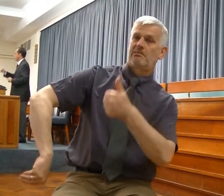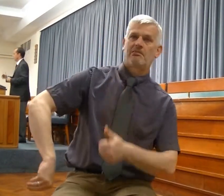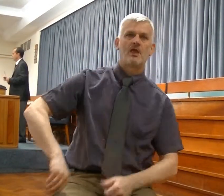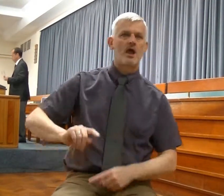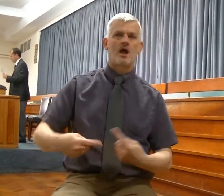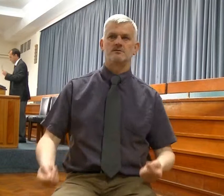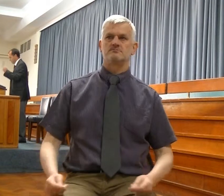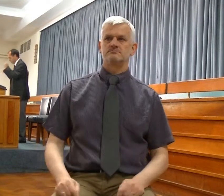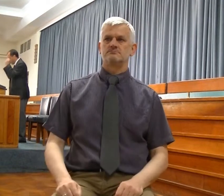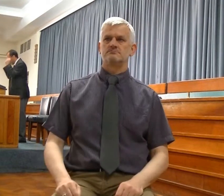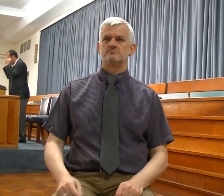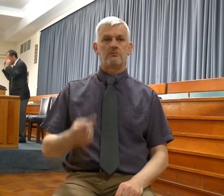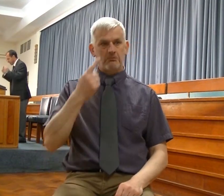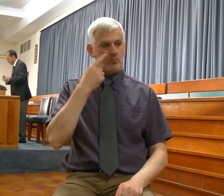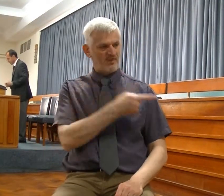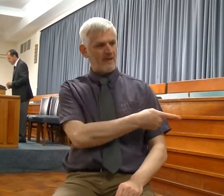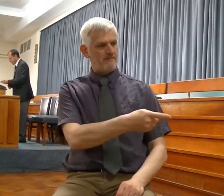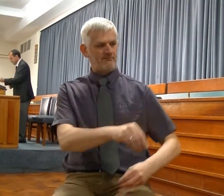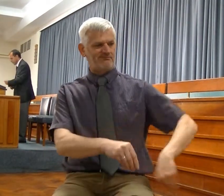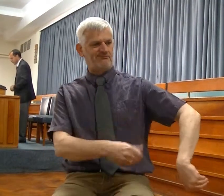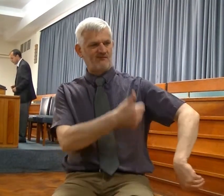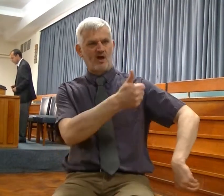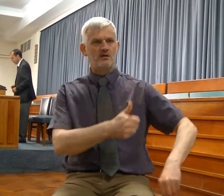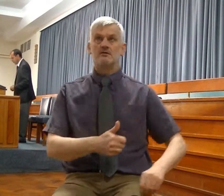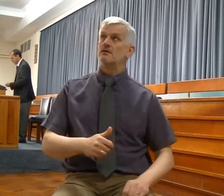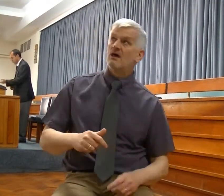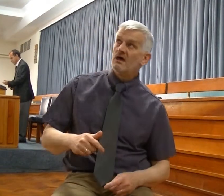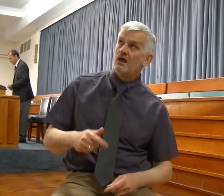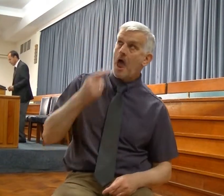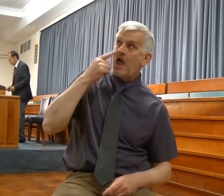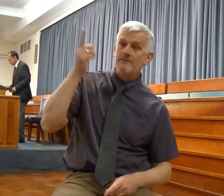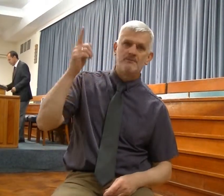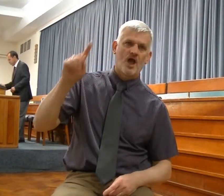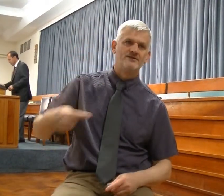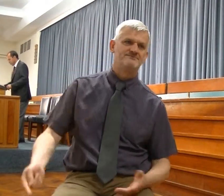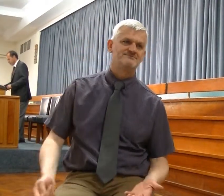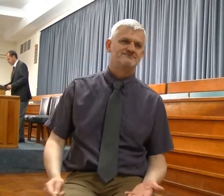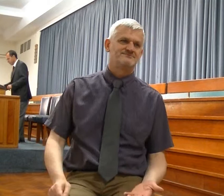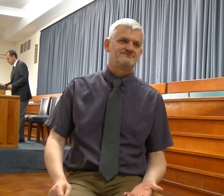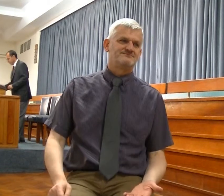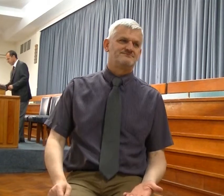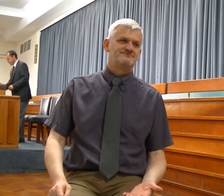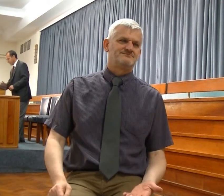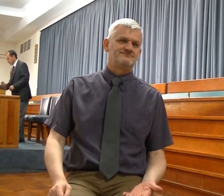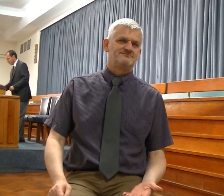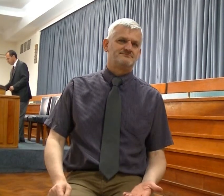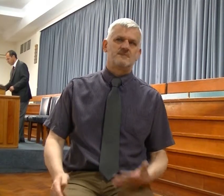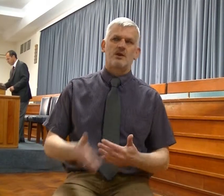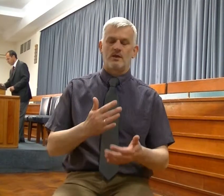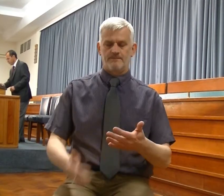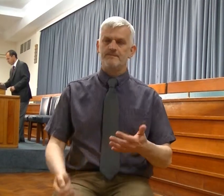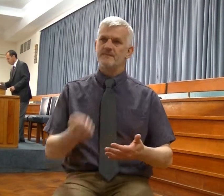men, but not with the living God. But there is a last, the fifth one, related to this man.